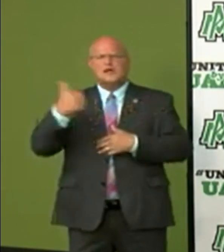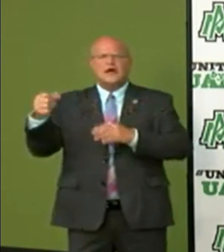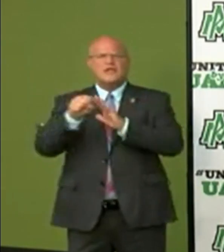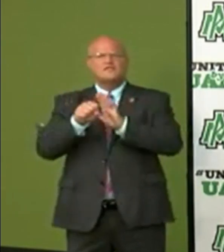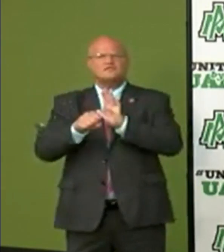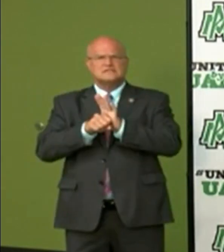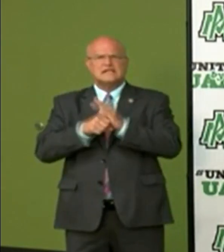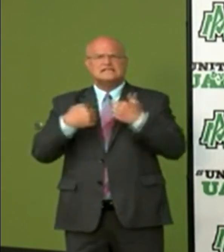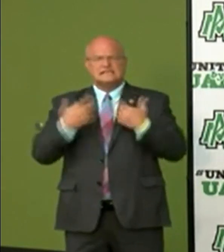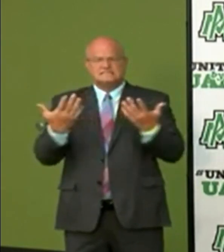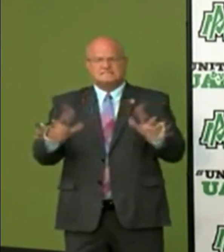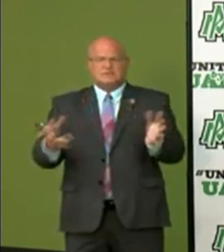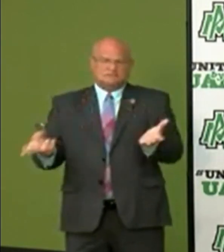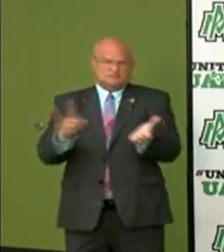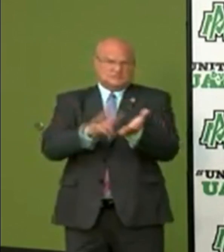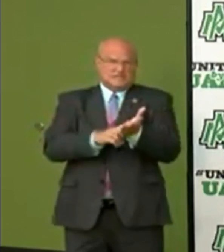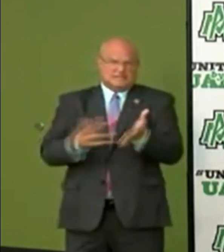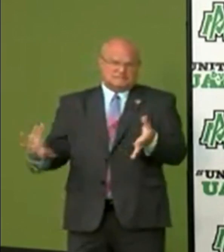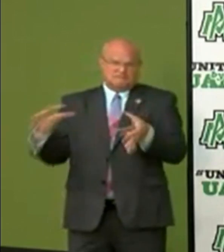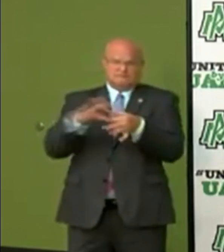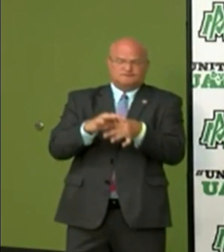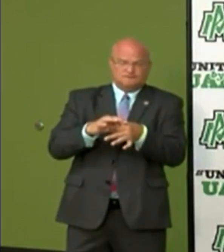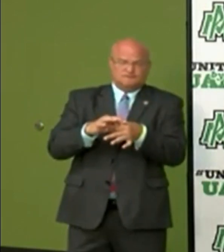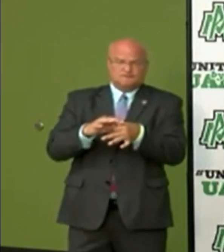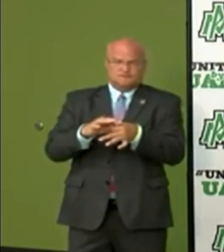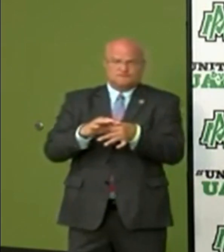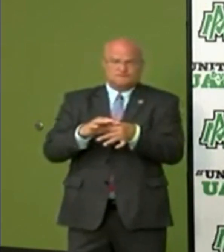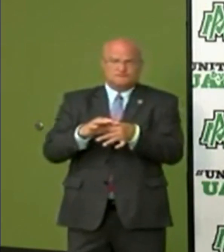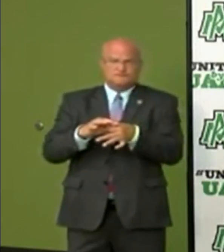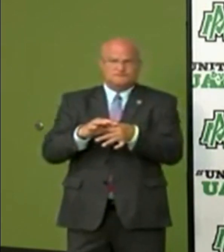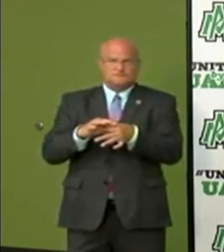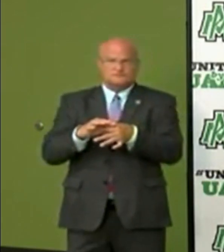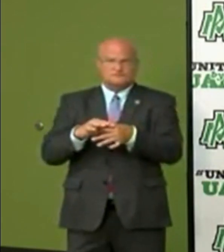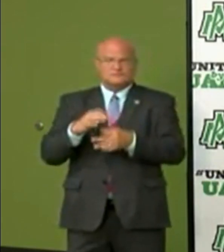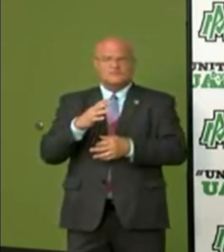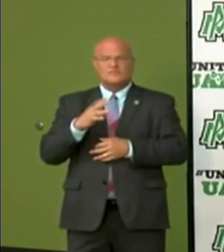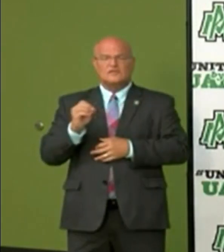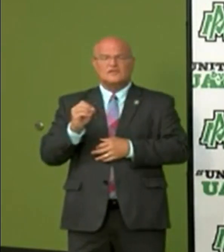states, if any, have signed on to this. And is the state putting up